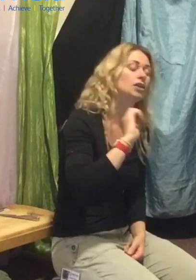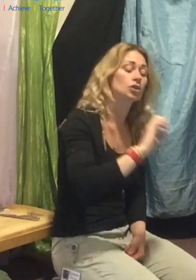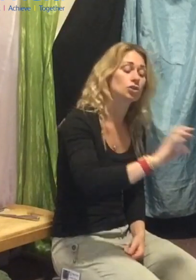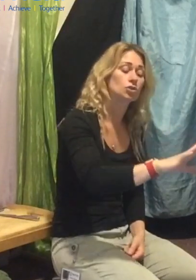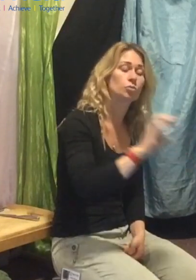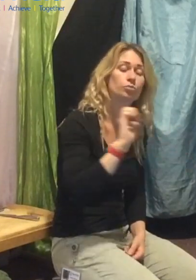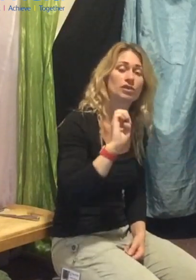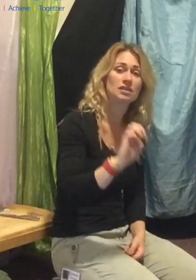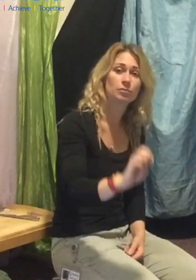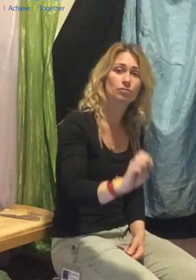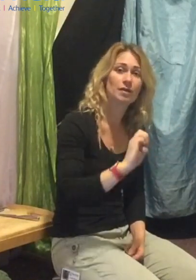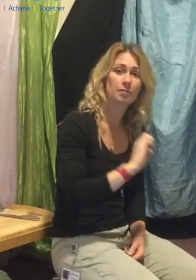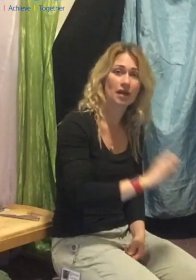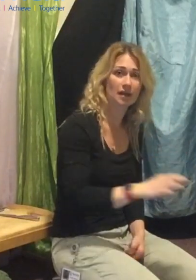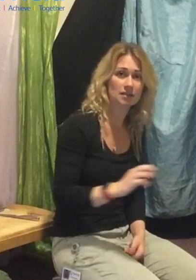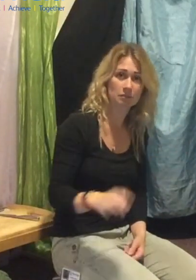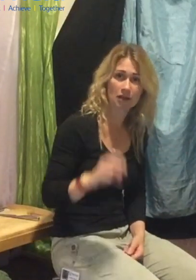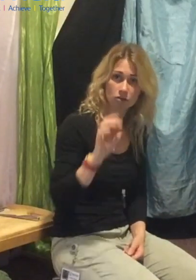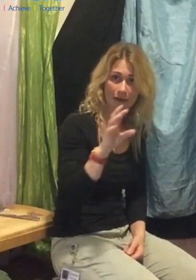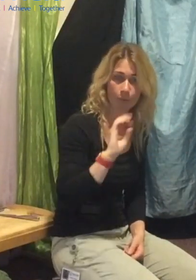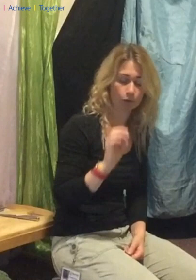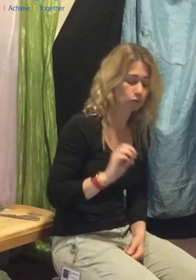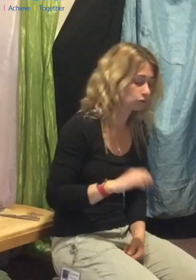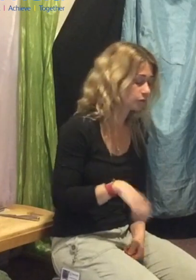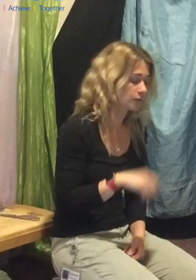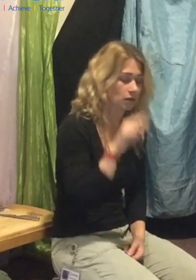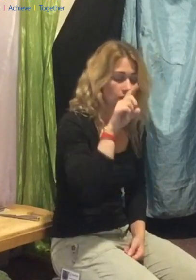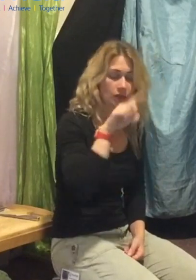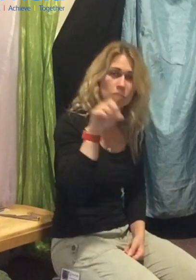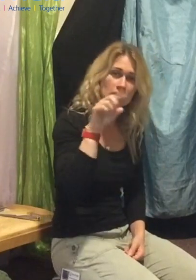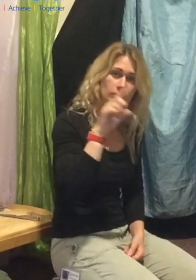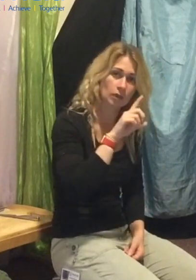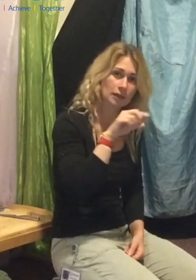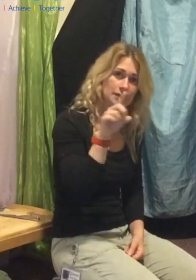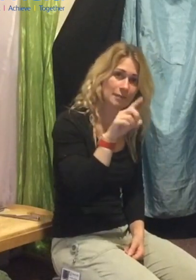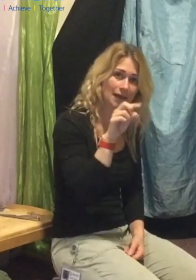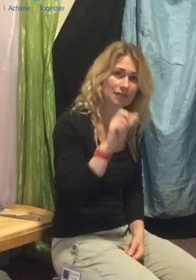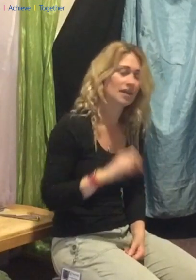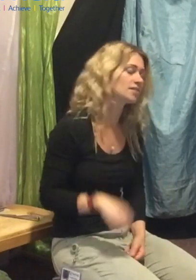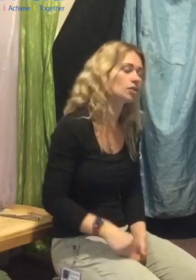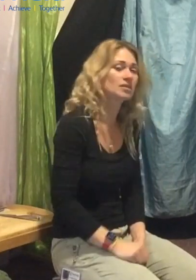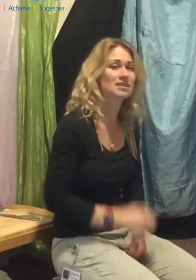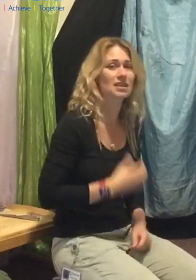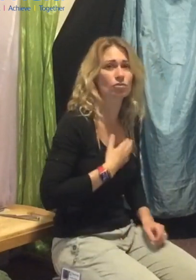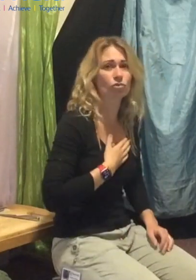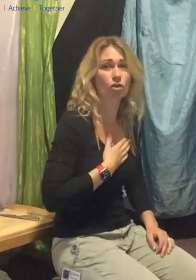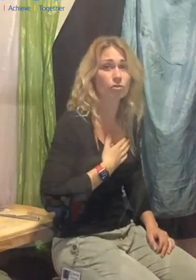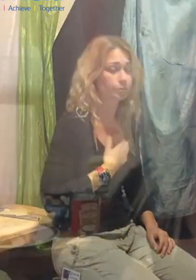could do some printing with red paint to make some apples, and then you could even put a little smiley face on them and sing your own.